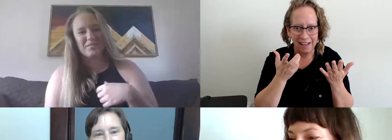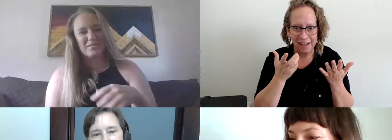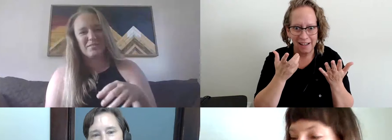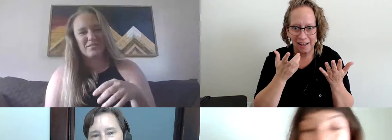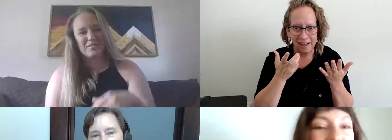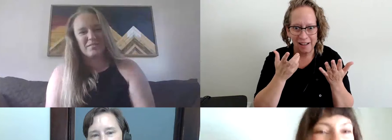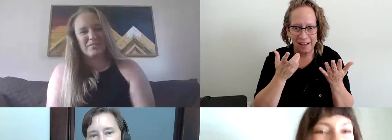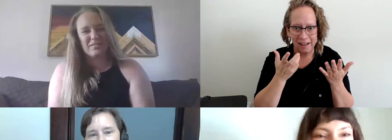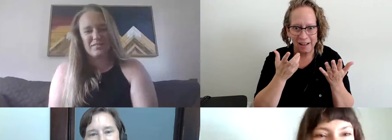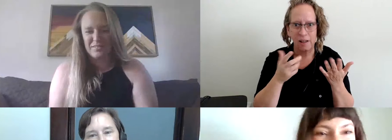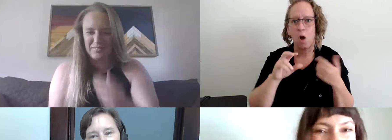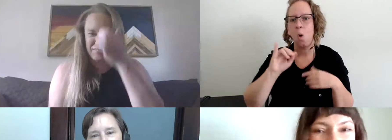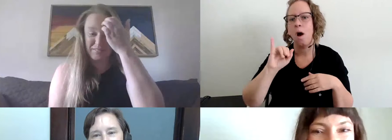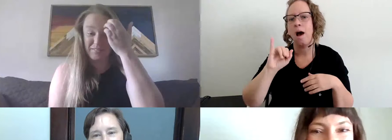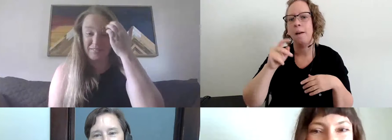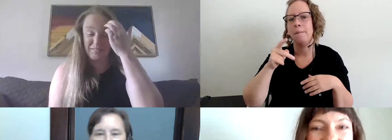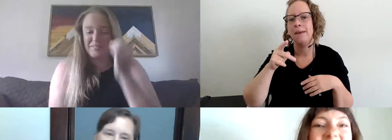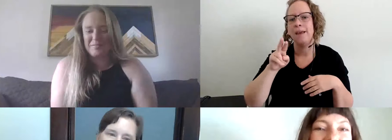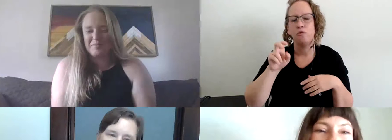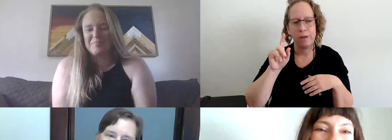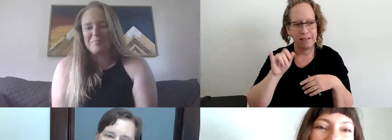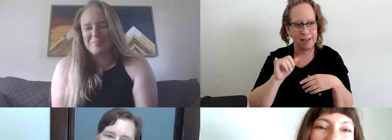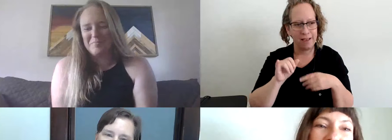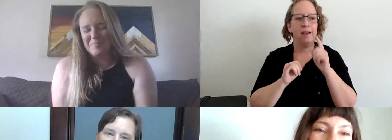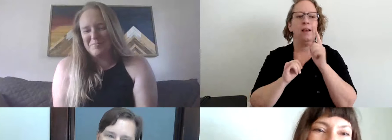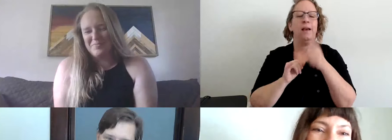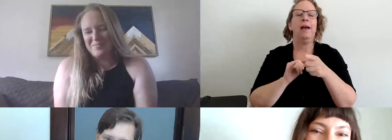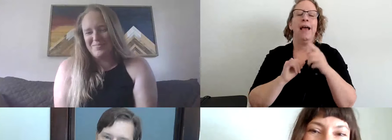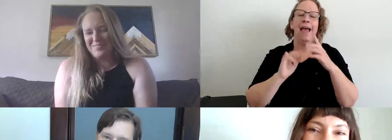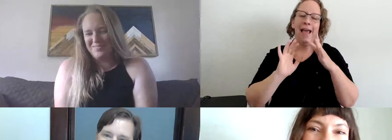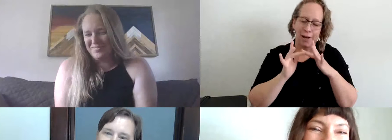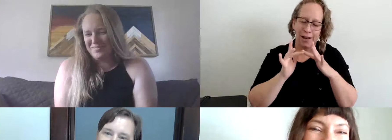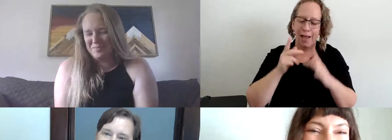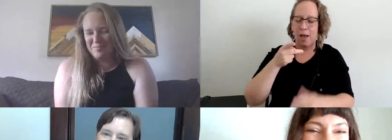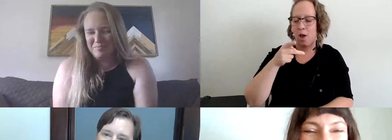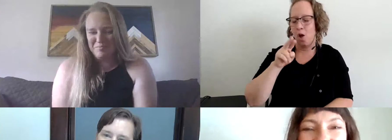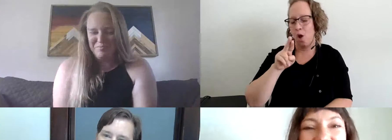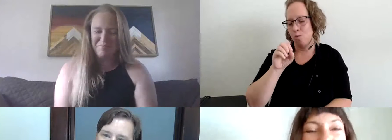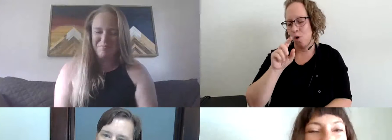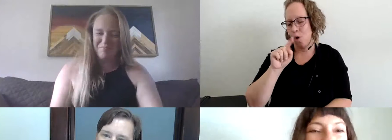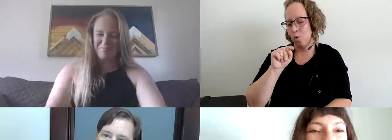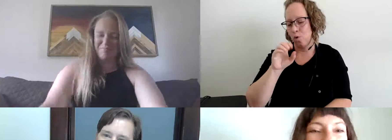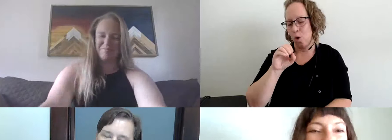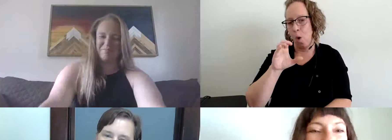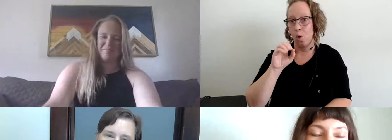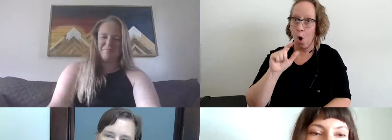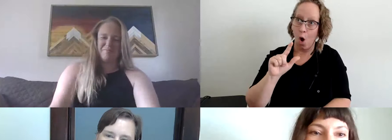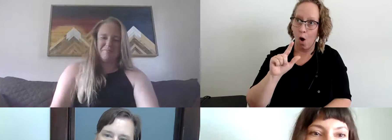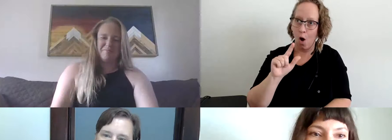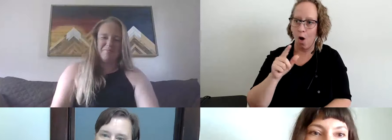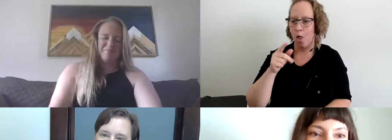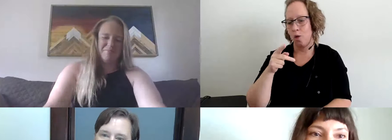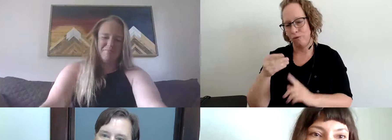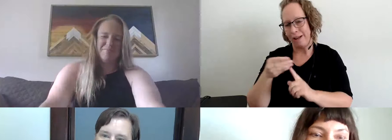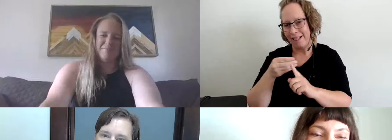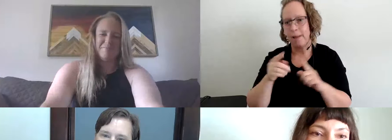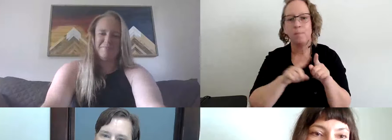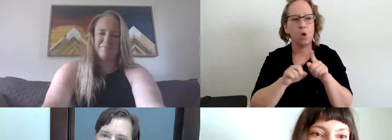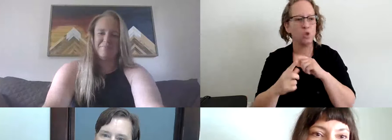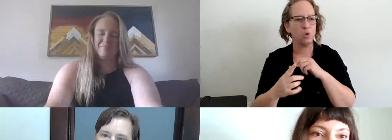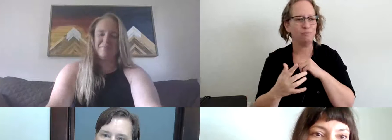You are missing relay. IP relay. Internet protocol relay. And that is also